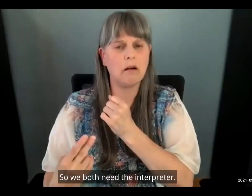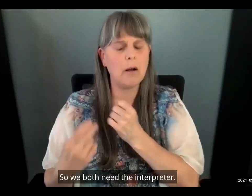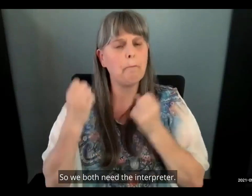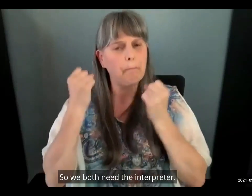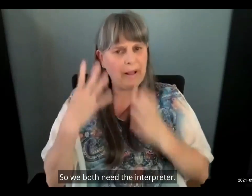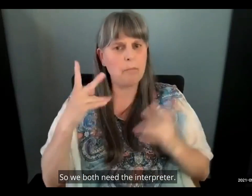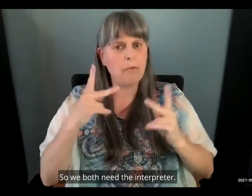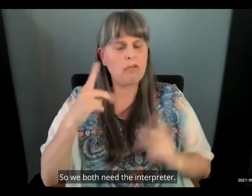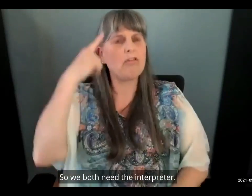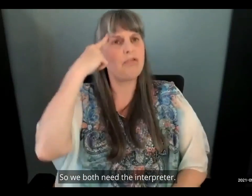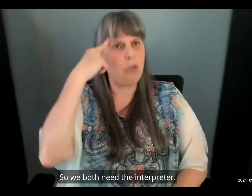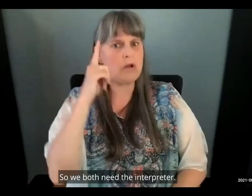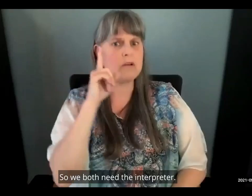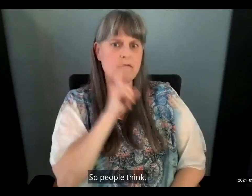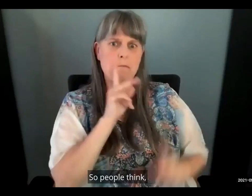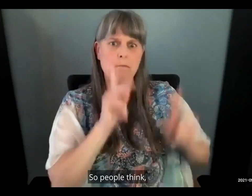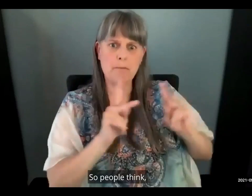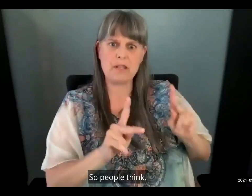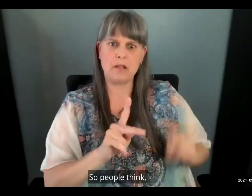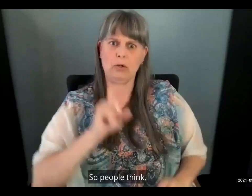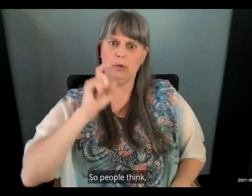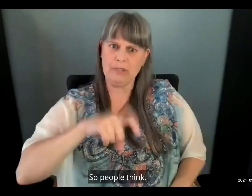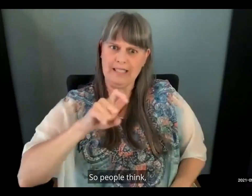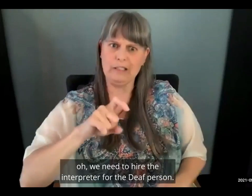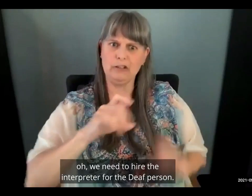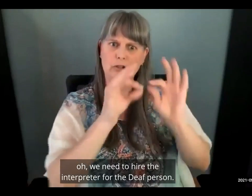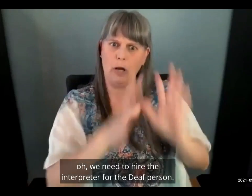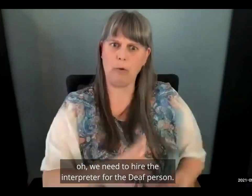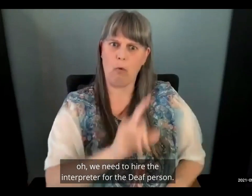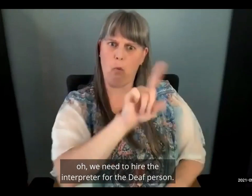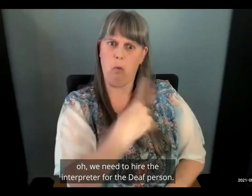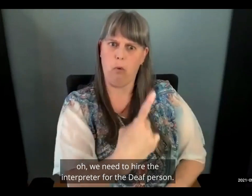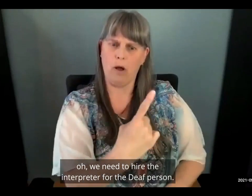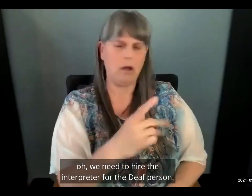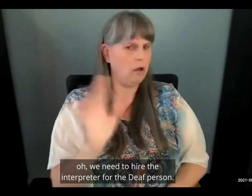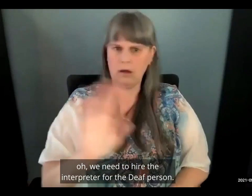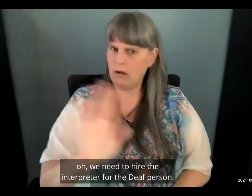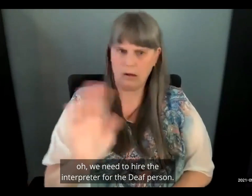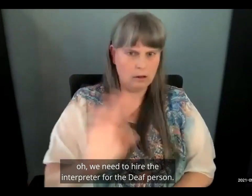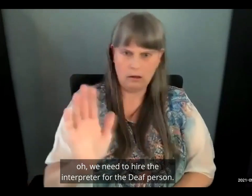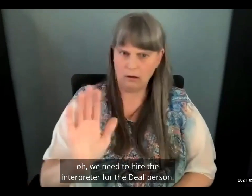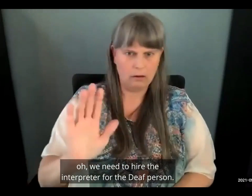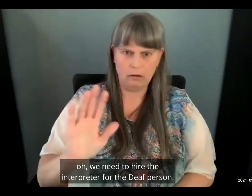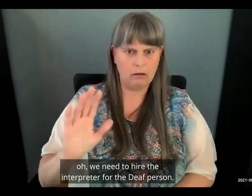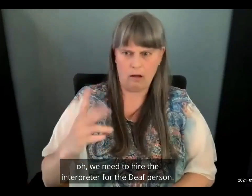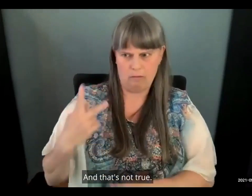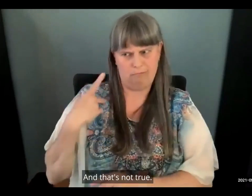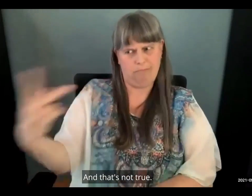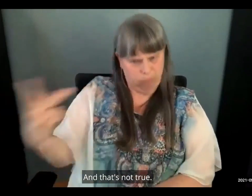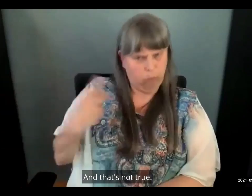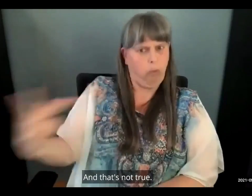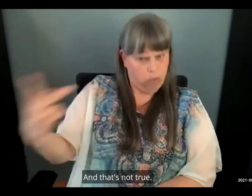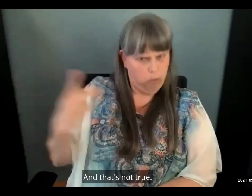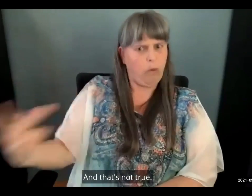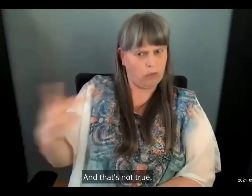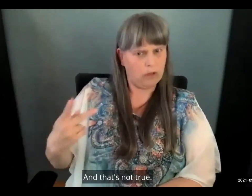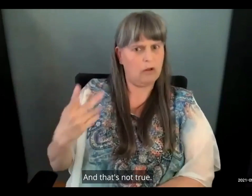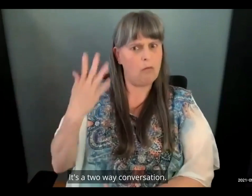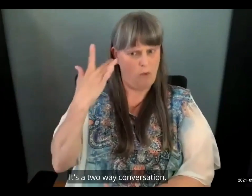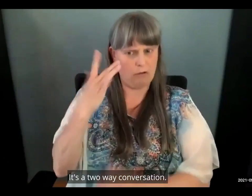So we both need the interpreter. So people think, oh, we need to hire the interpreter for the deaf person. And that's not